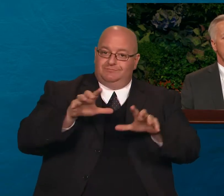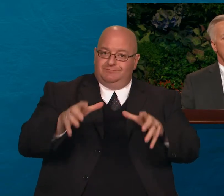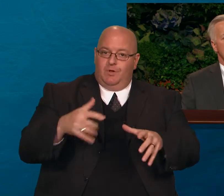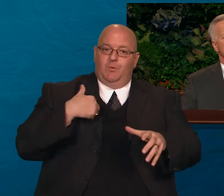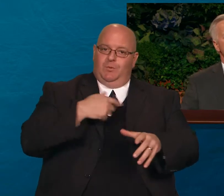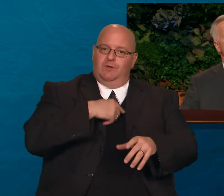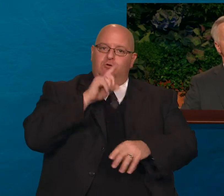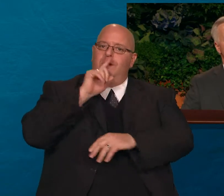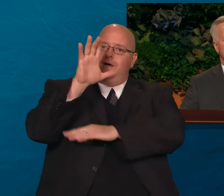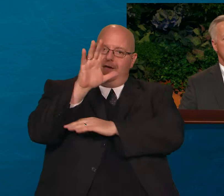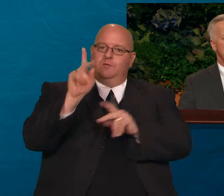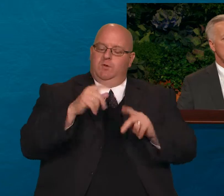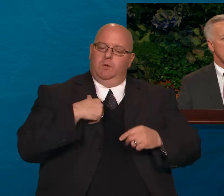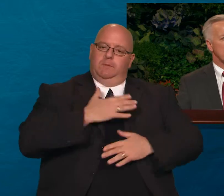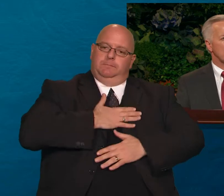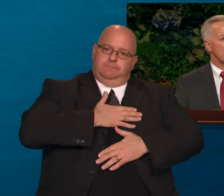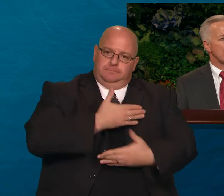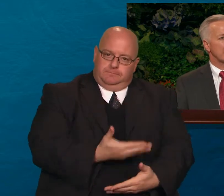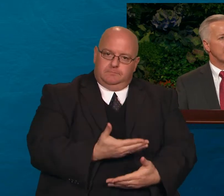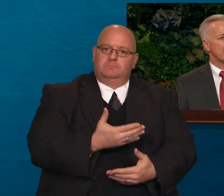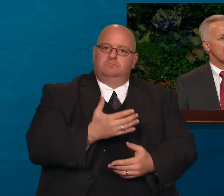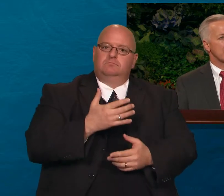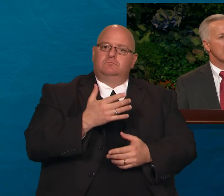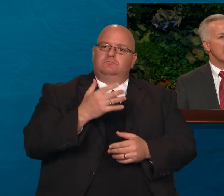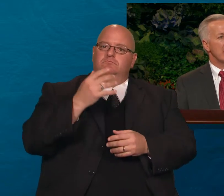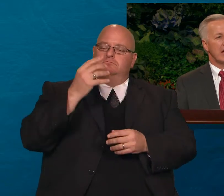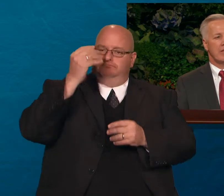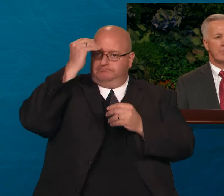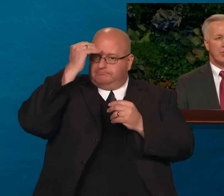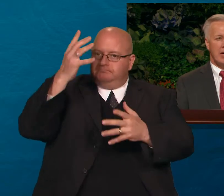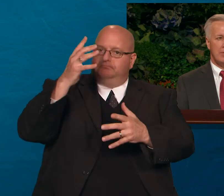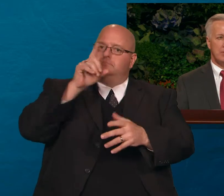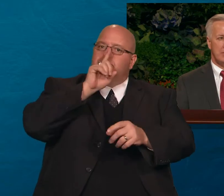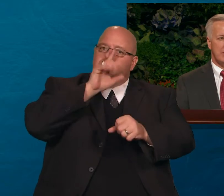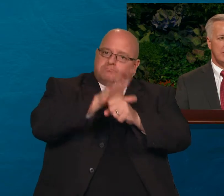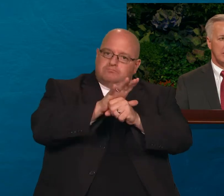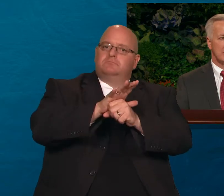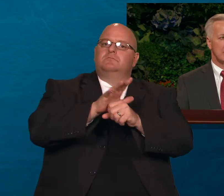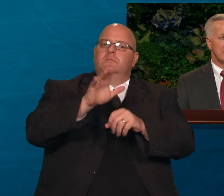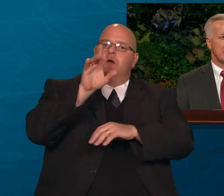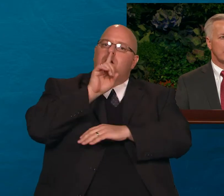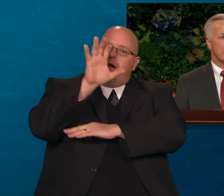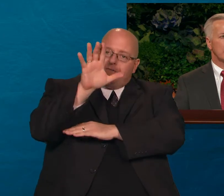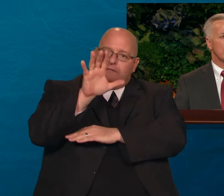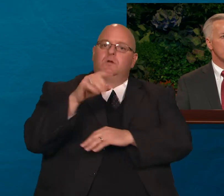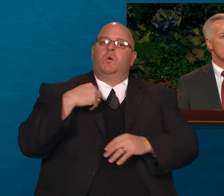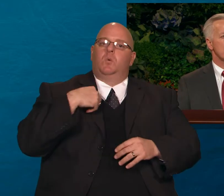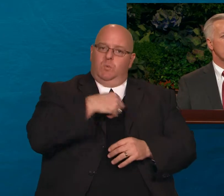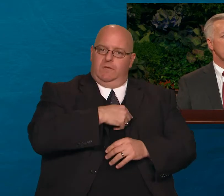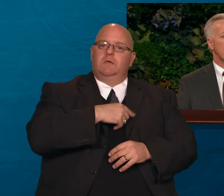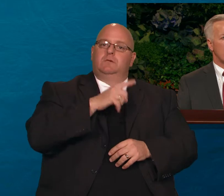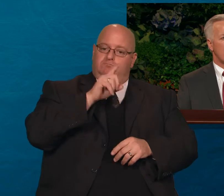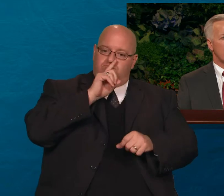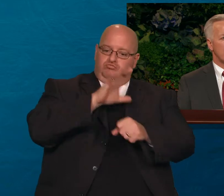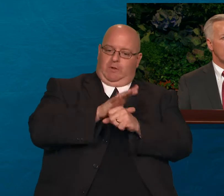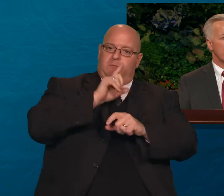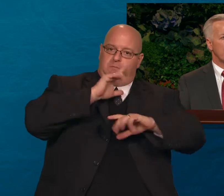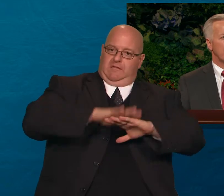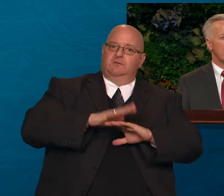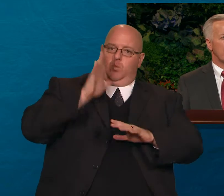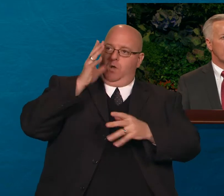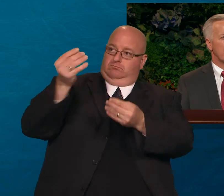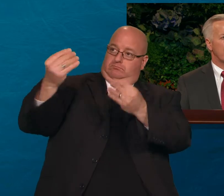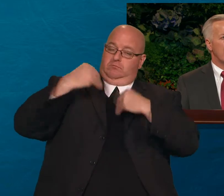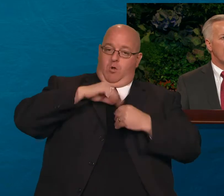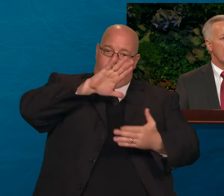people. We willingly make and keep covenants, and the promised blessing is that we will receive all that the